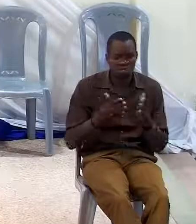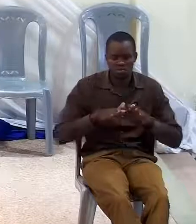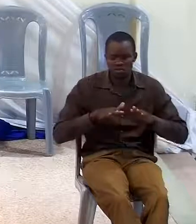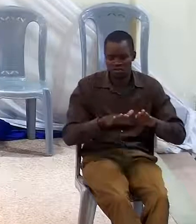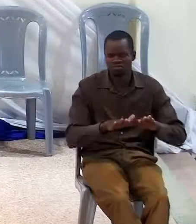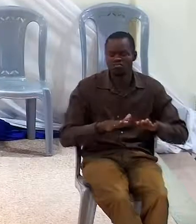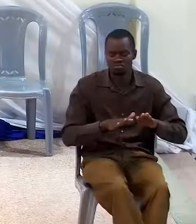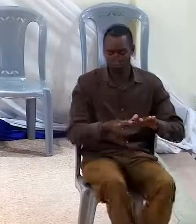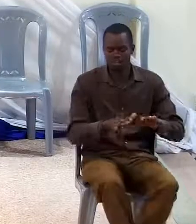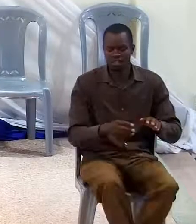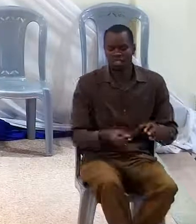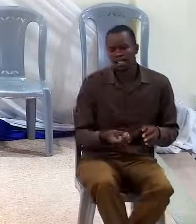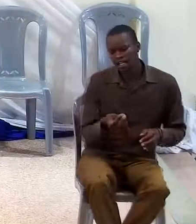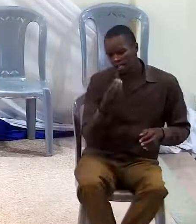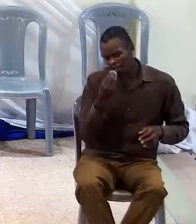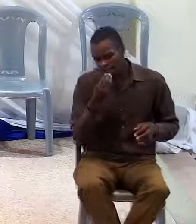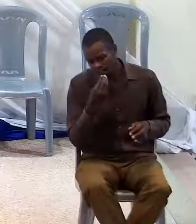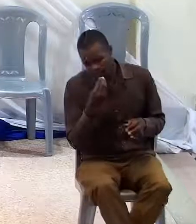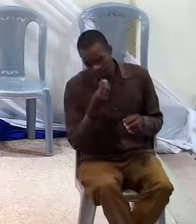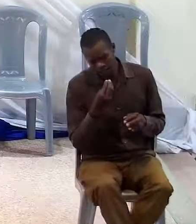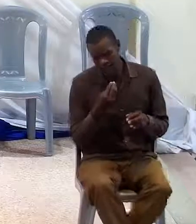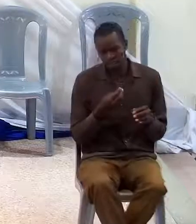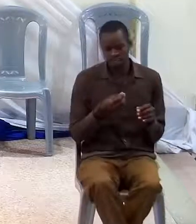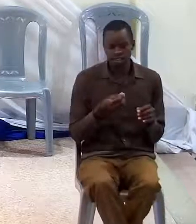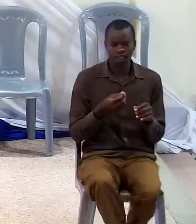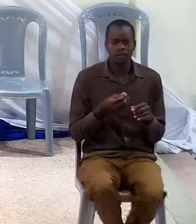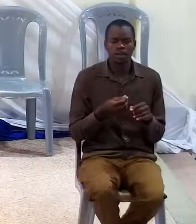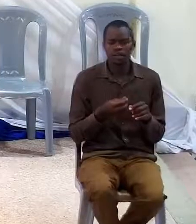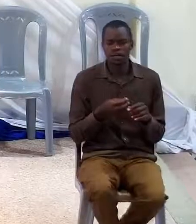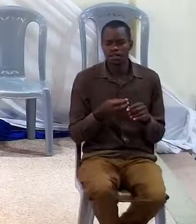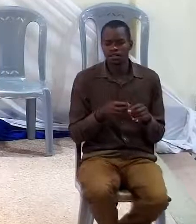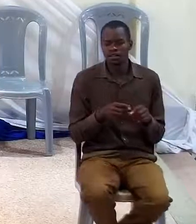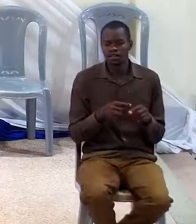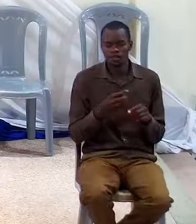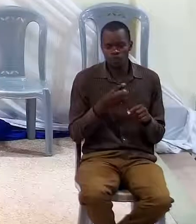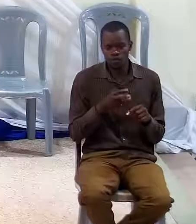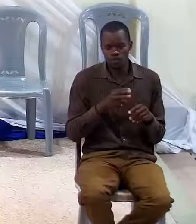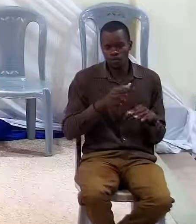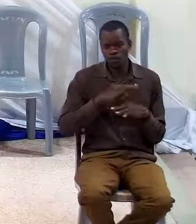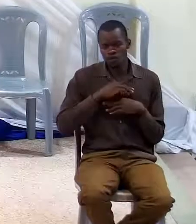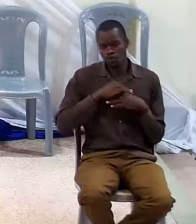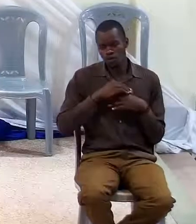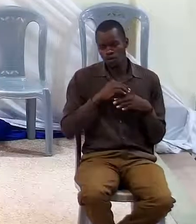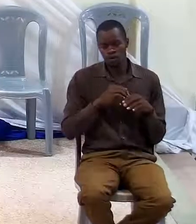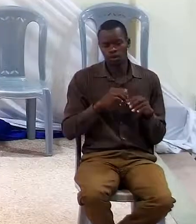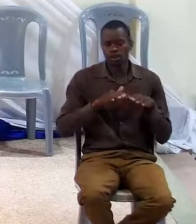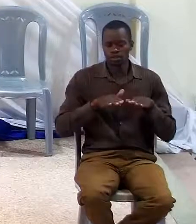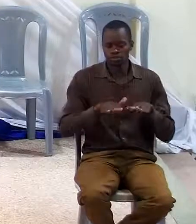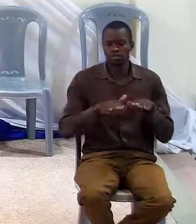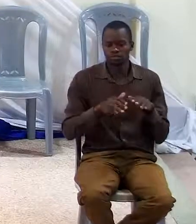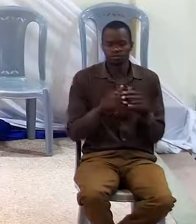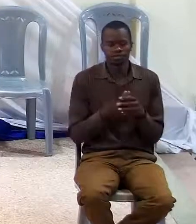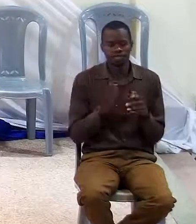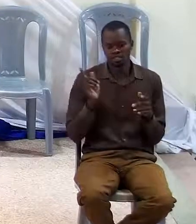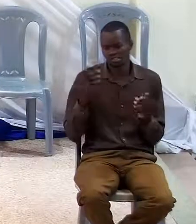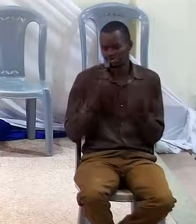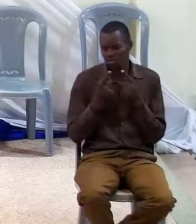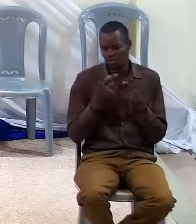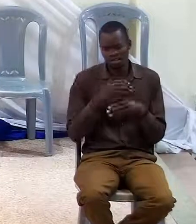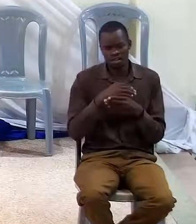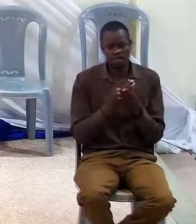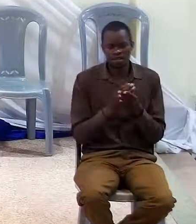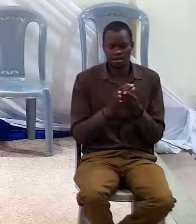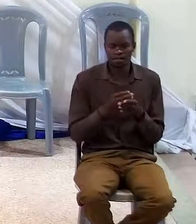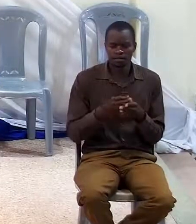wheat chapati. I don't want to talk of brown chapati, because brown, even can be